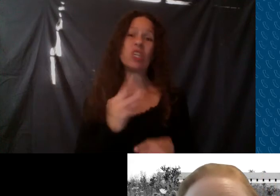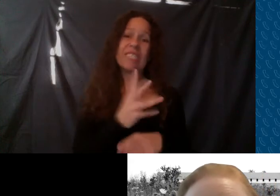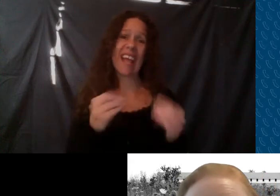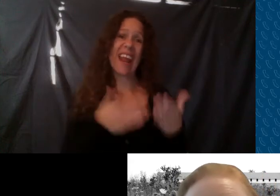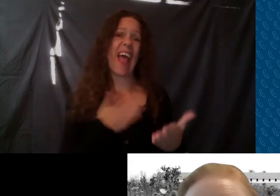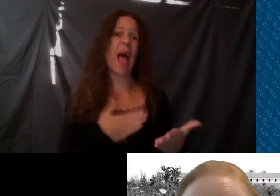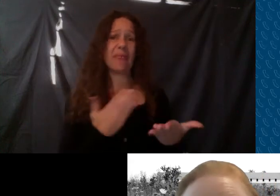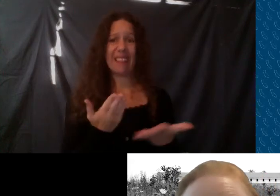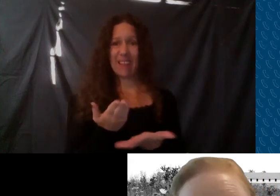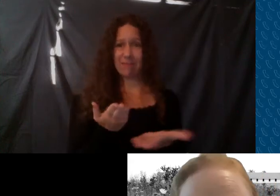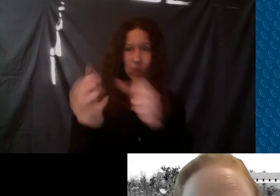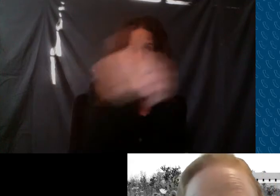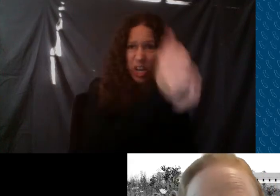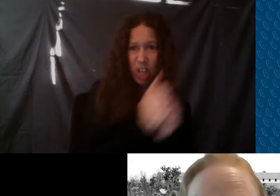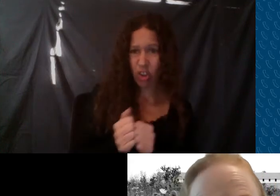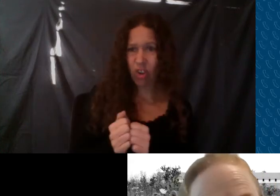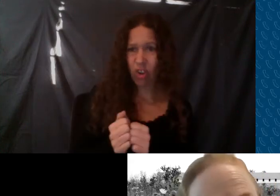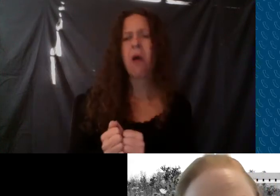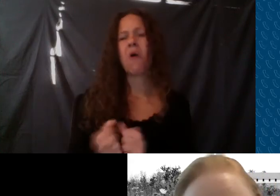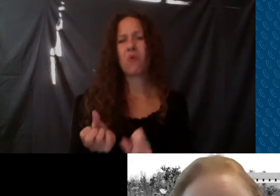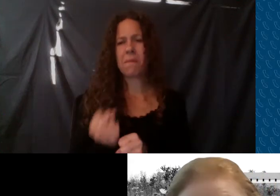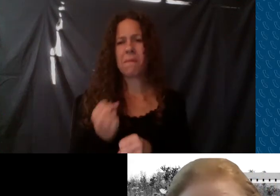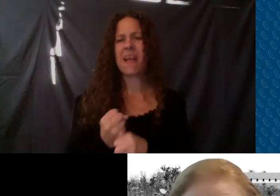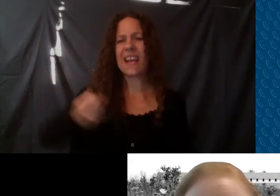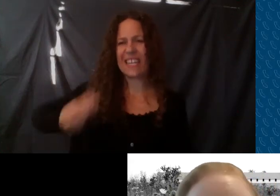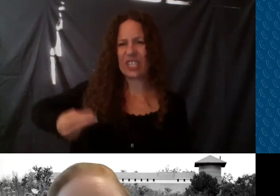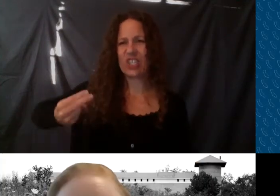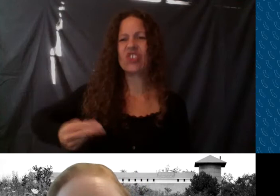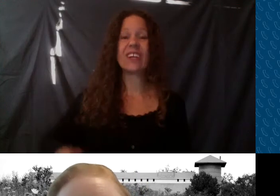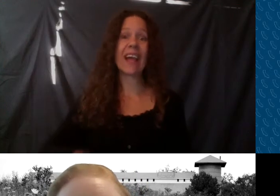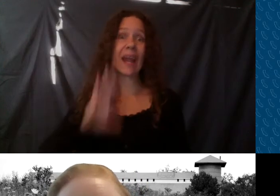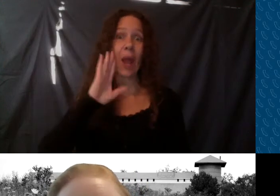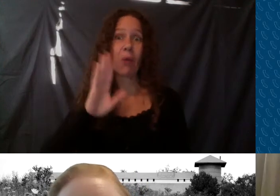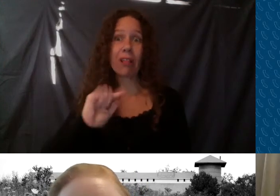history together. And I will turn it over from there to Vincent Jones.